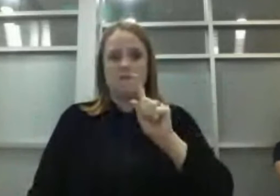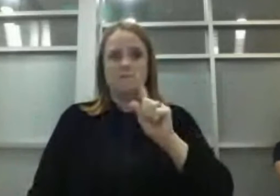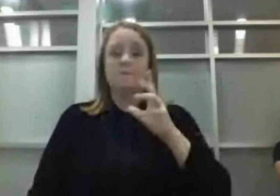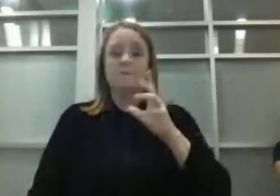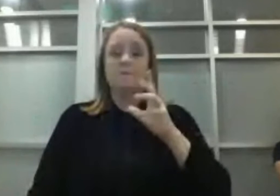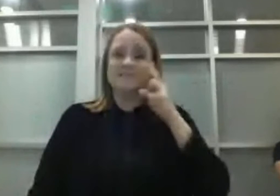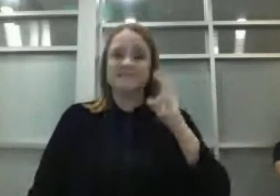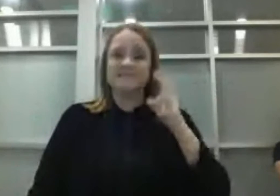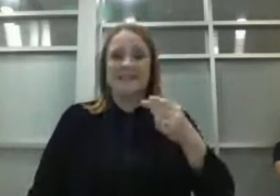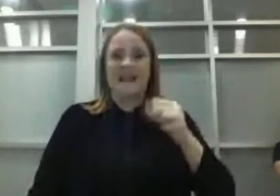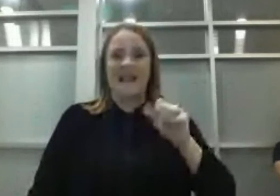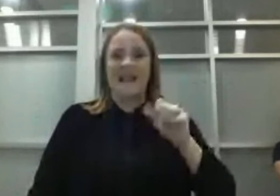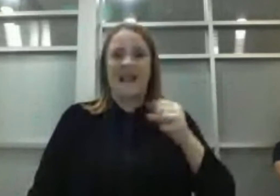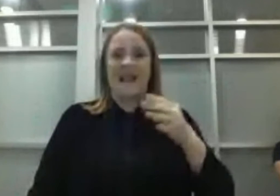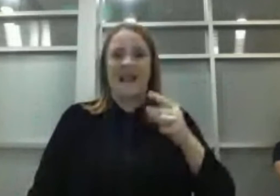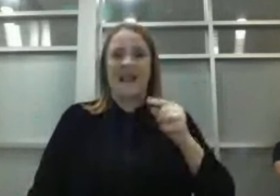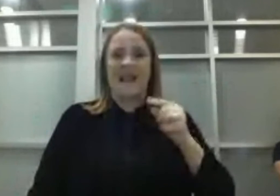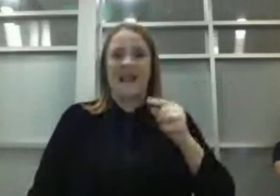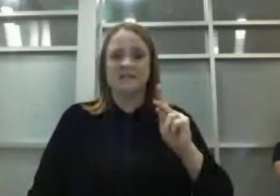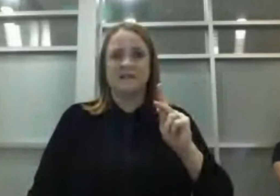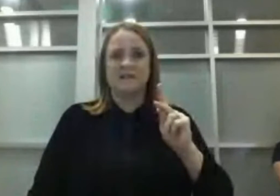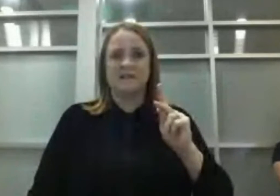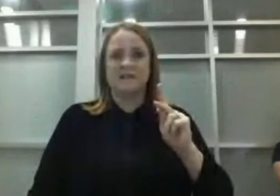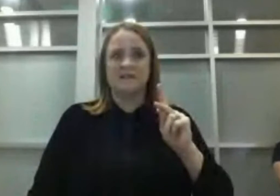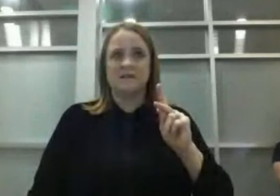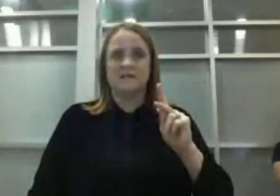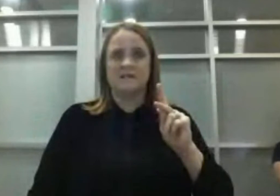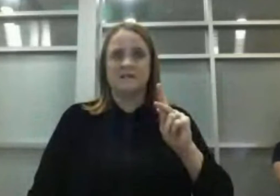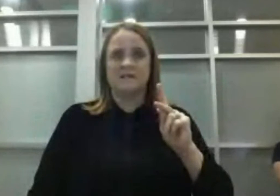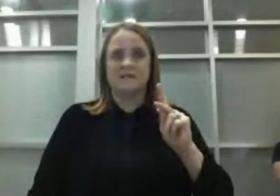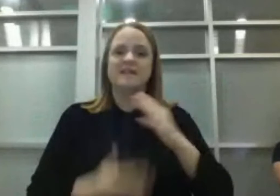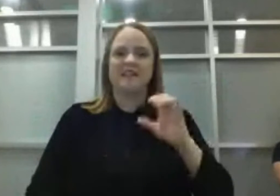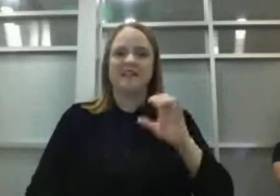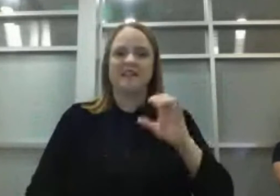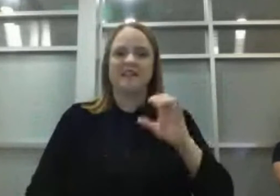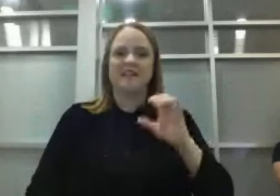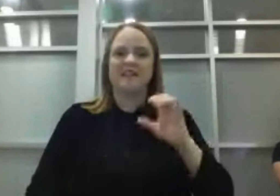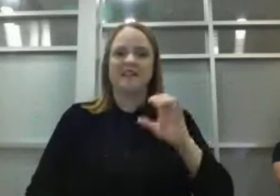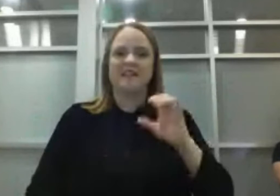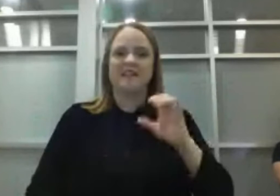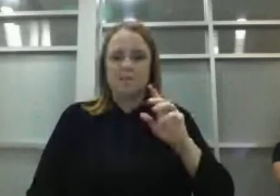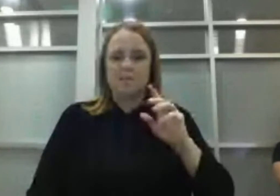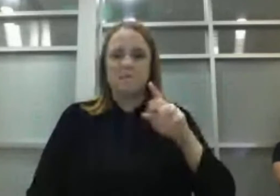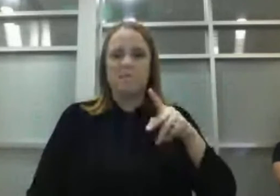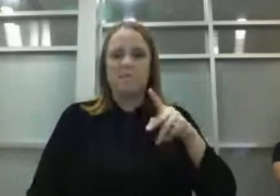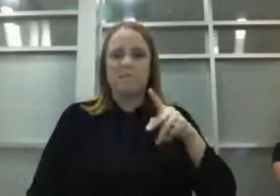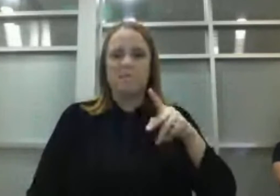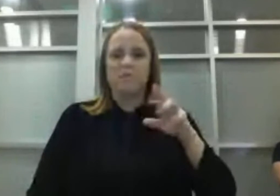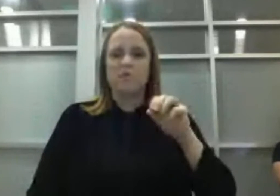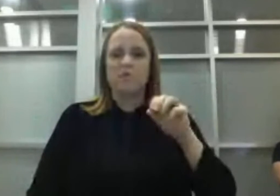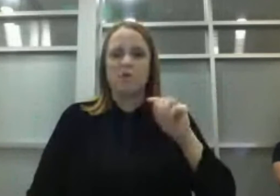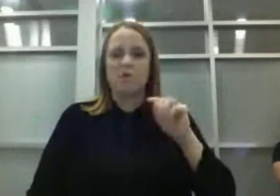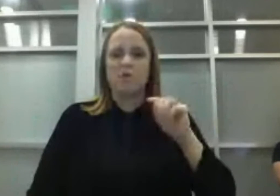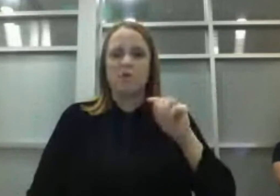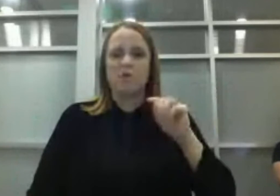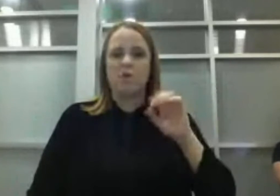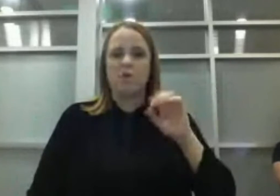hashdict.fetch. Hashdict is part of the dict protocol, and so it's still there for map.fetch. And fetch is nice because unlike Git or the